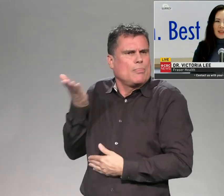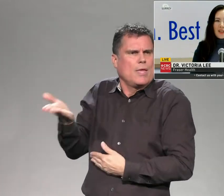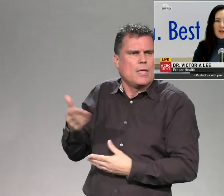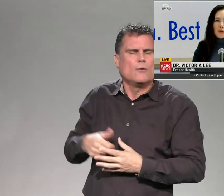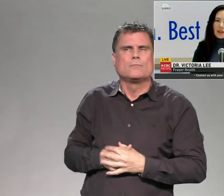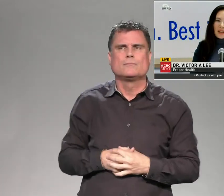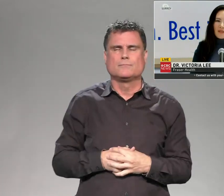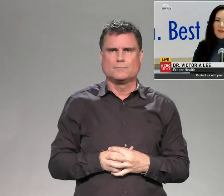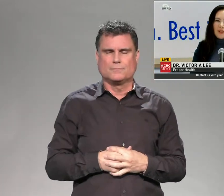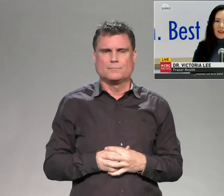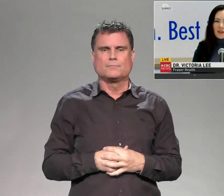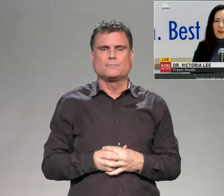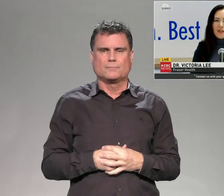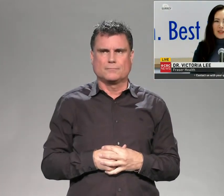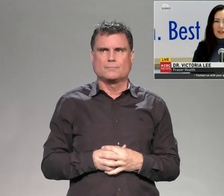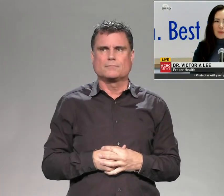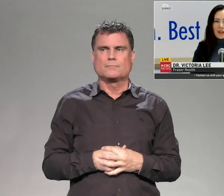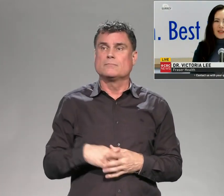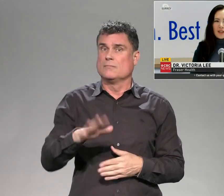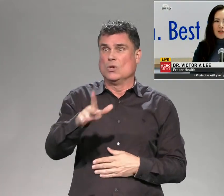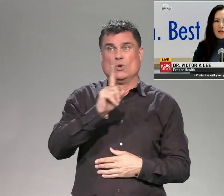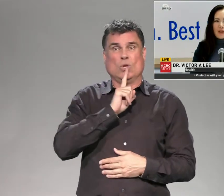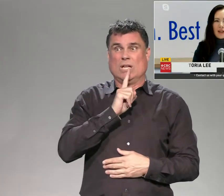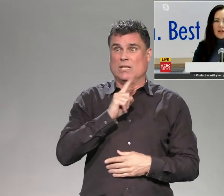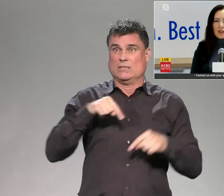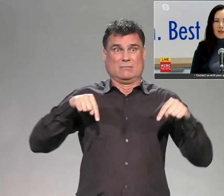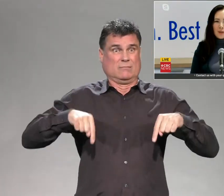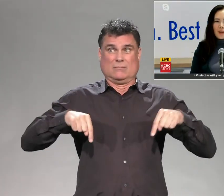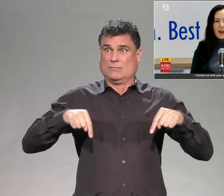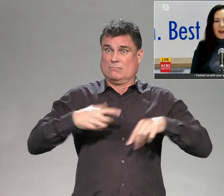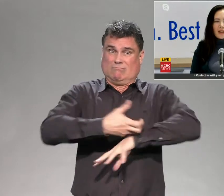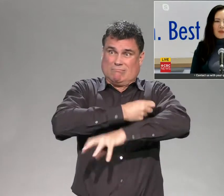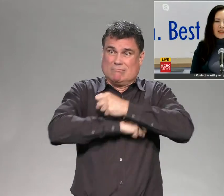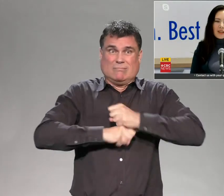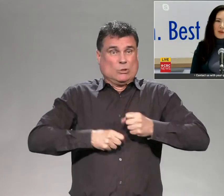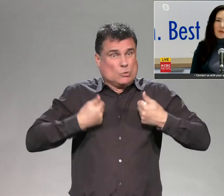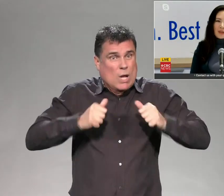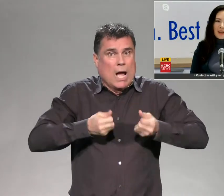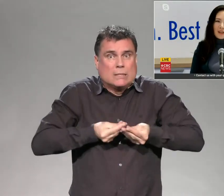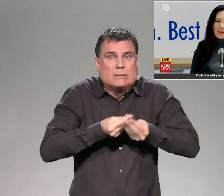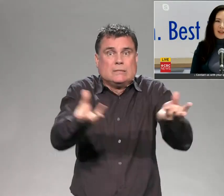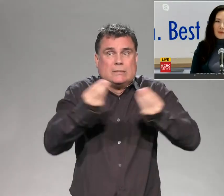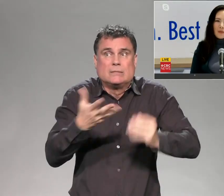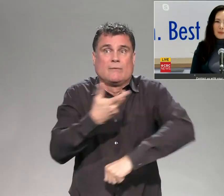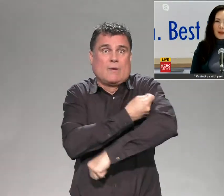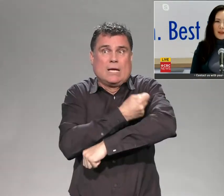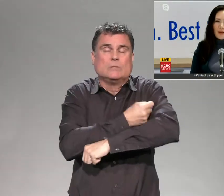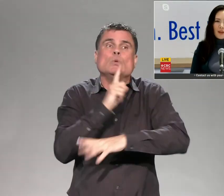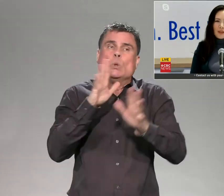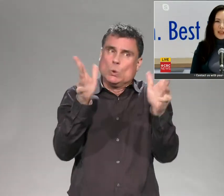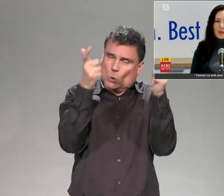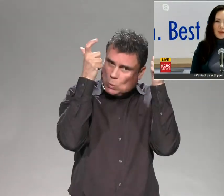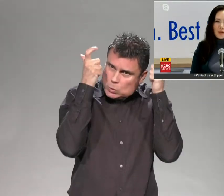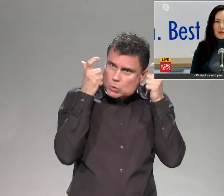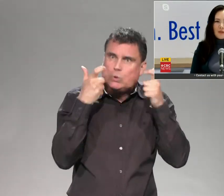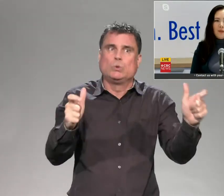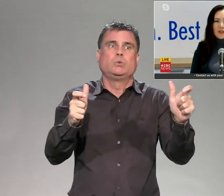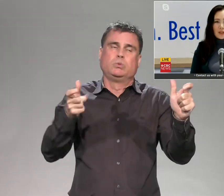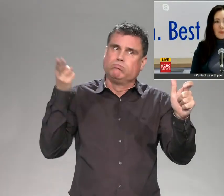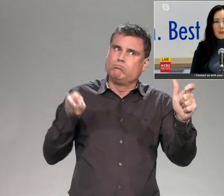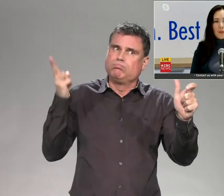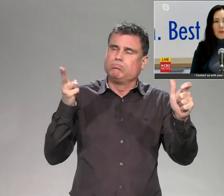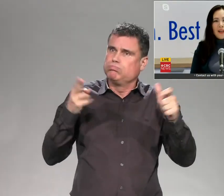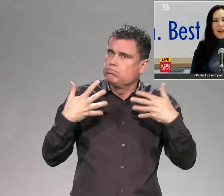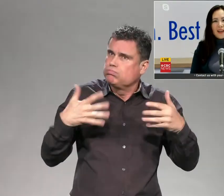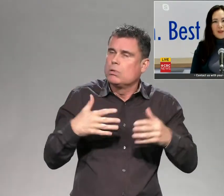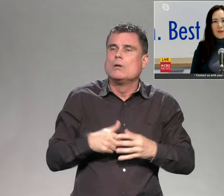it's a historic effort and the largest immunization strategy. So I would say there are three areas that we pay a lot of attention to. First